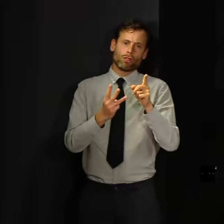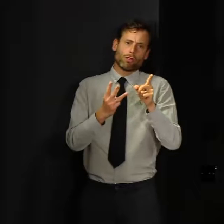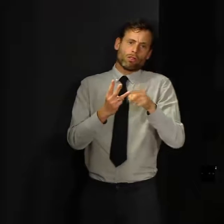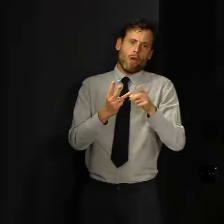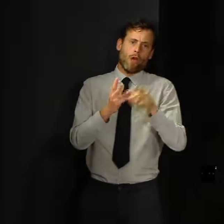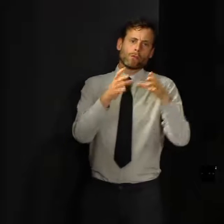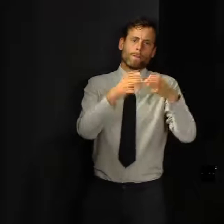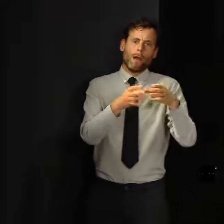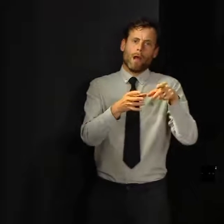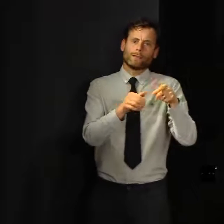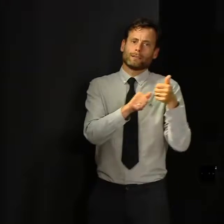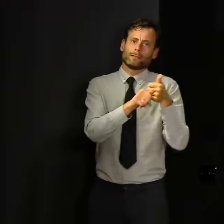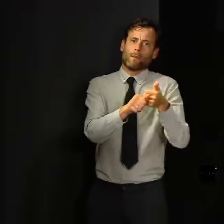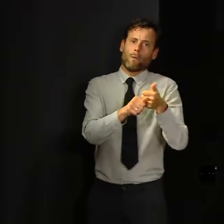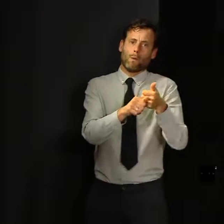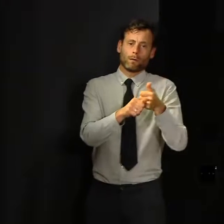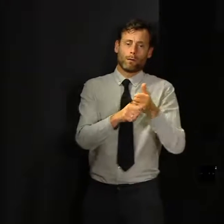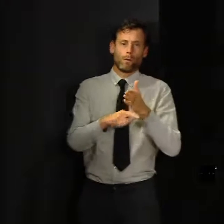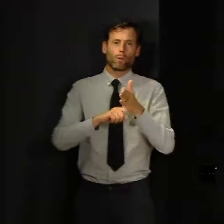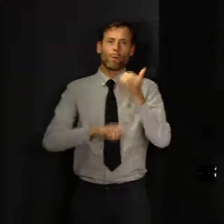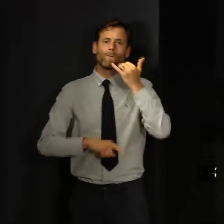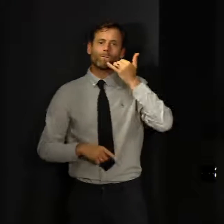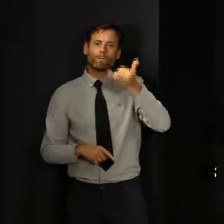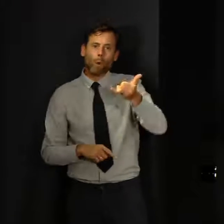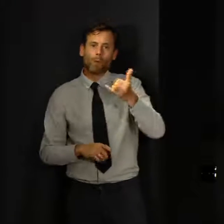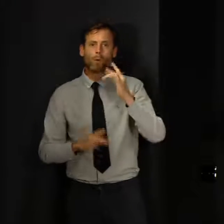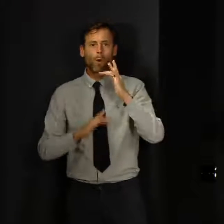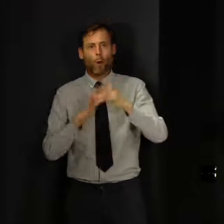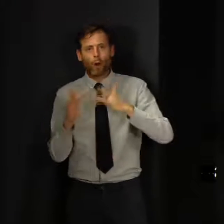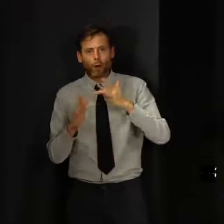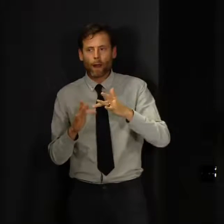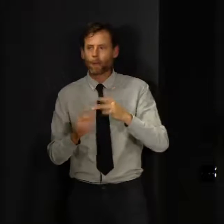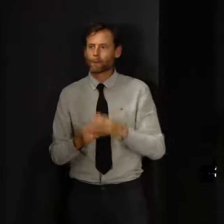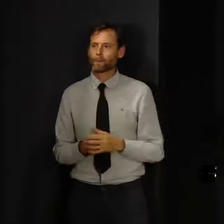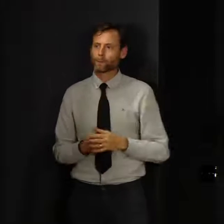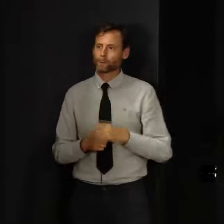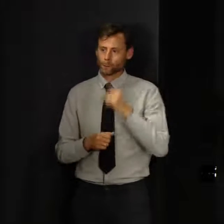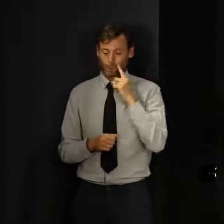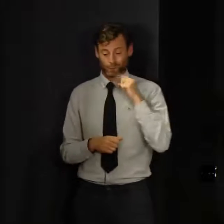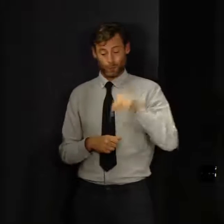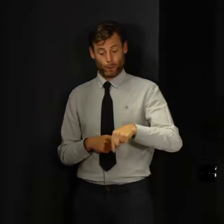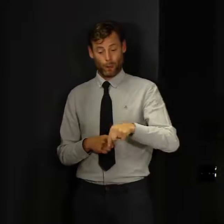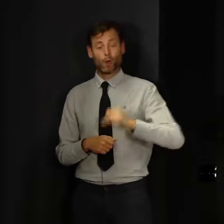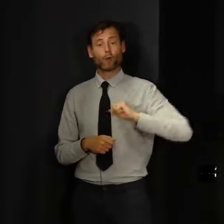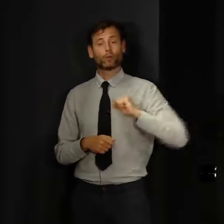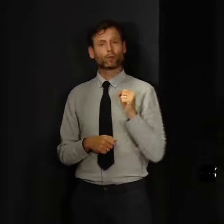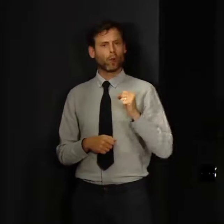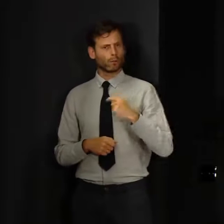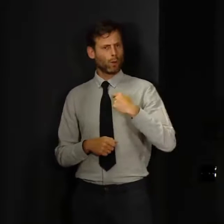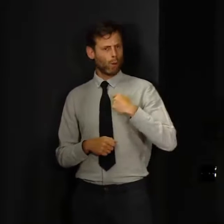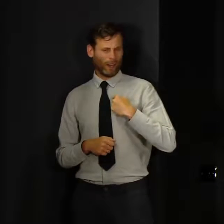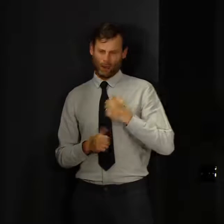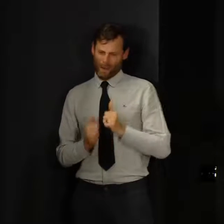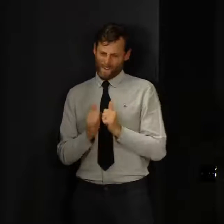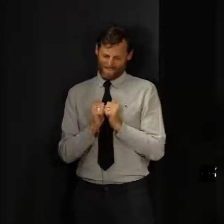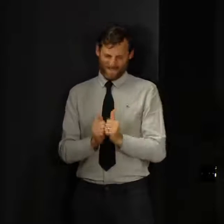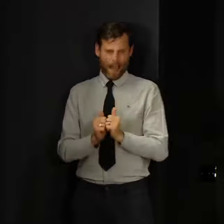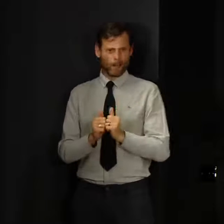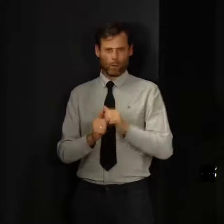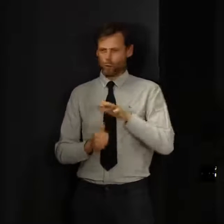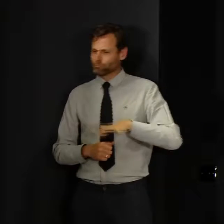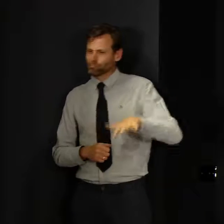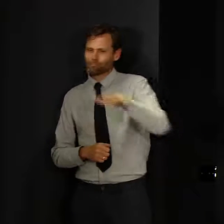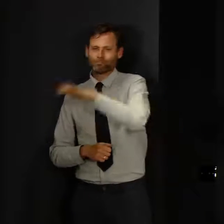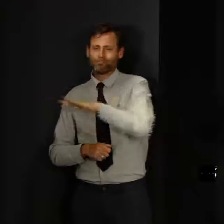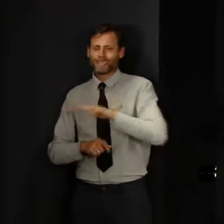to provide the service by telephone or online. In Scotland, we value our diverse minority